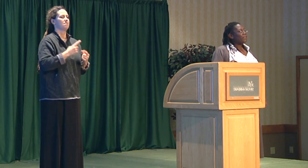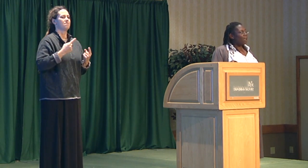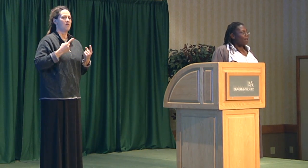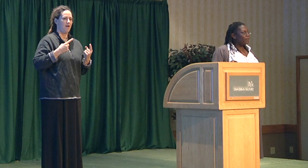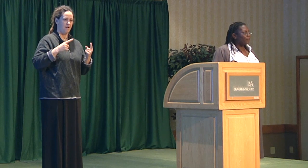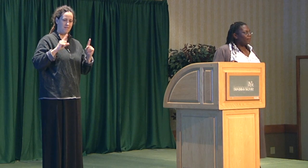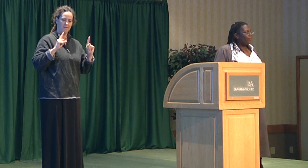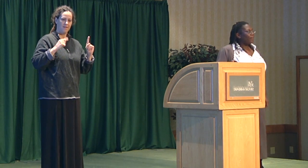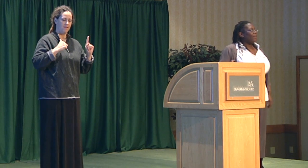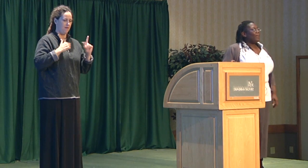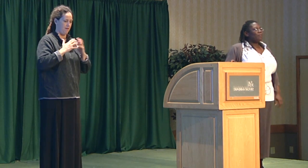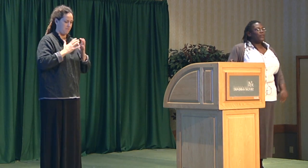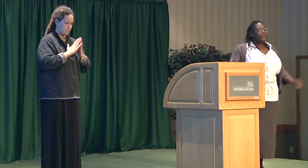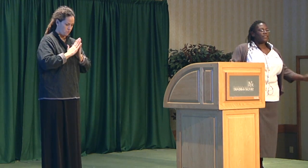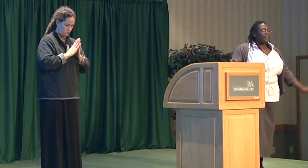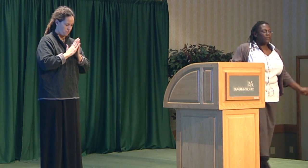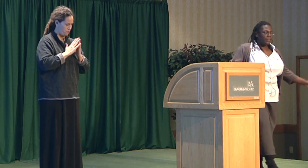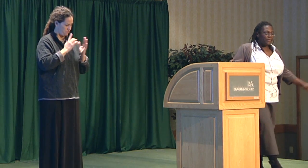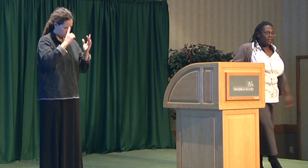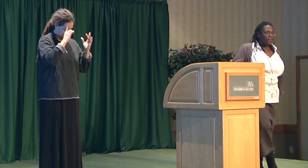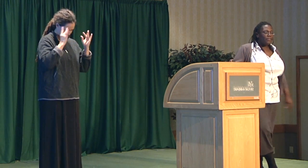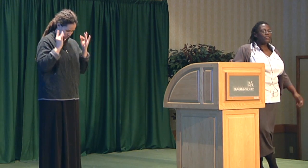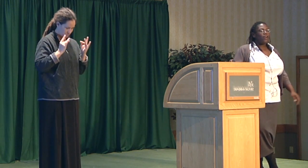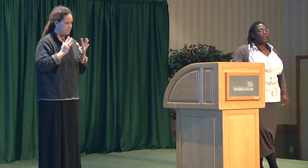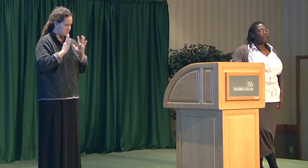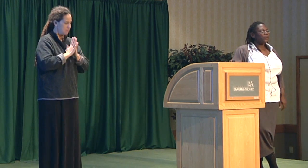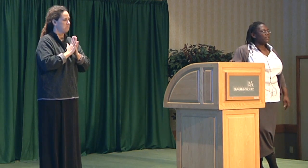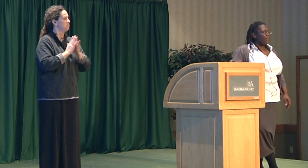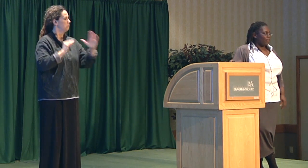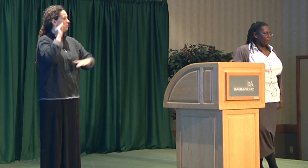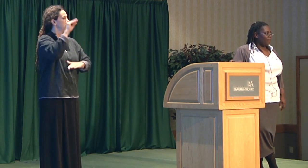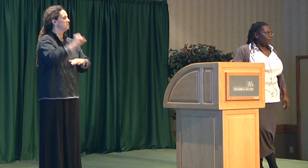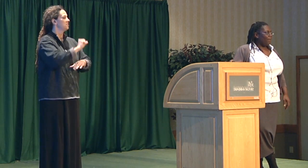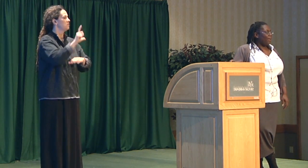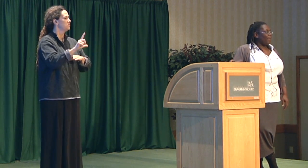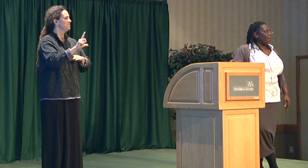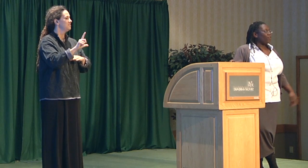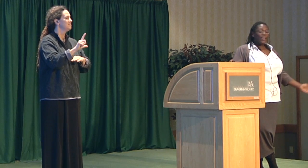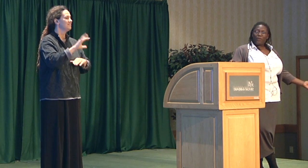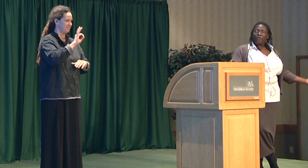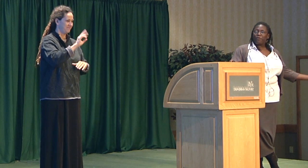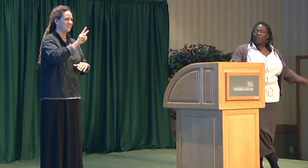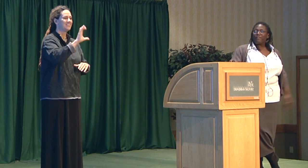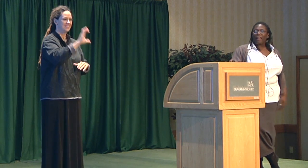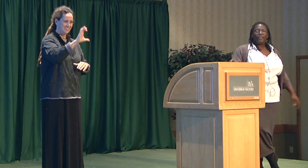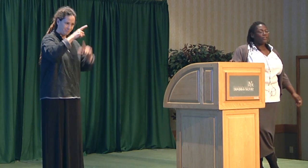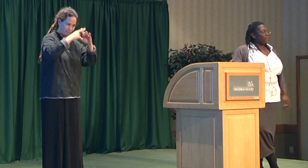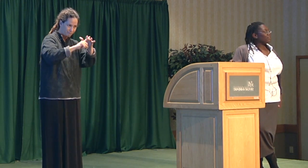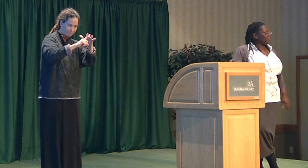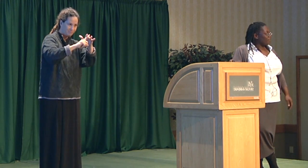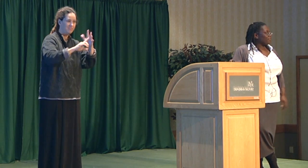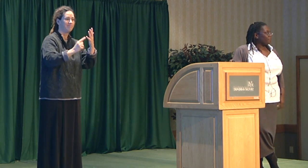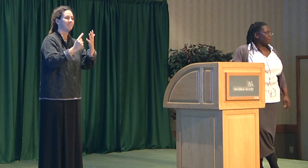I quit my job, moved to St. Louis, started at Florissant Valley, and graduated from Florissant Valley